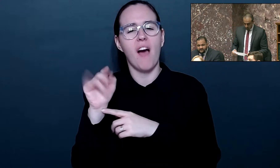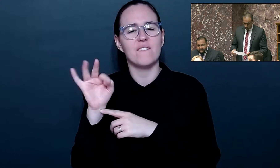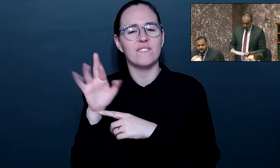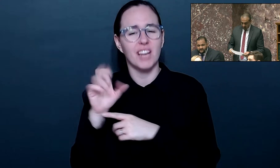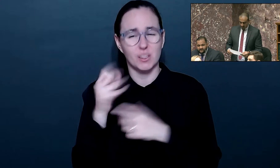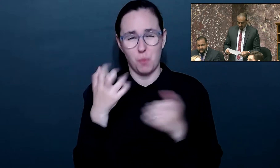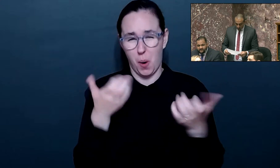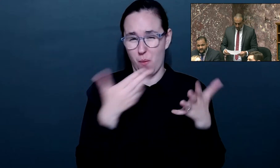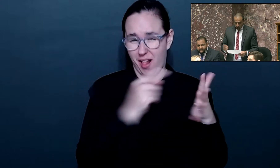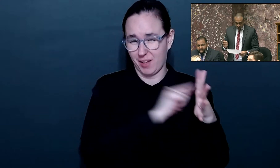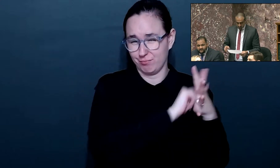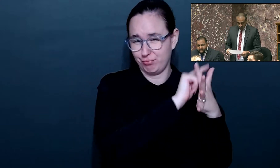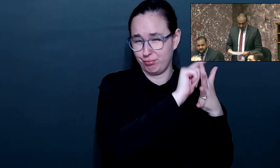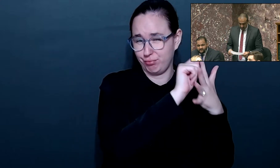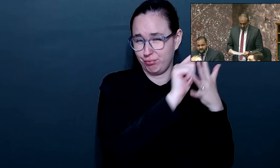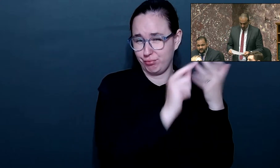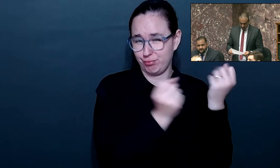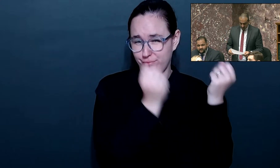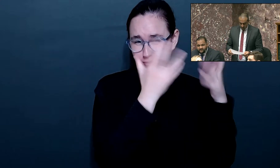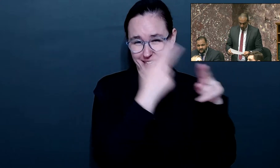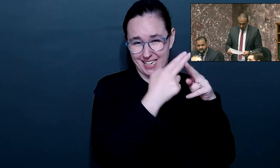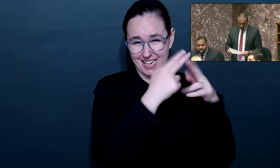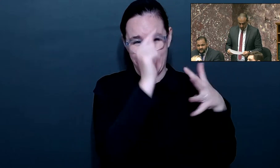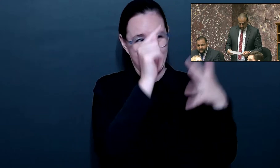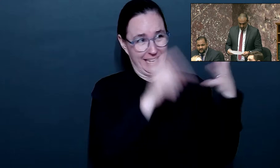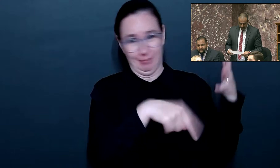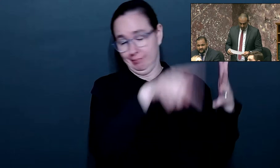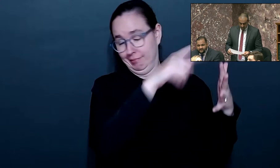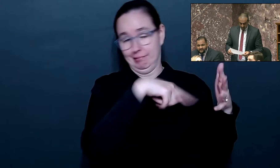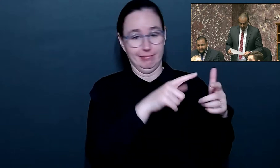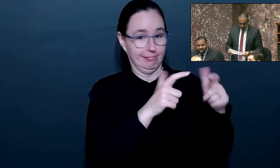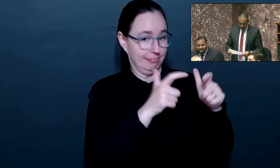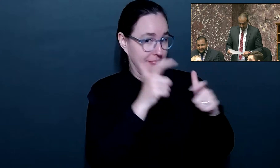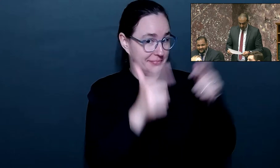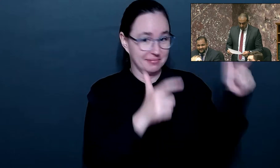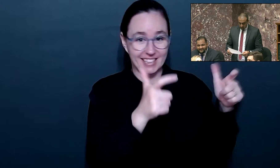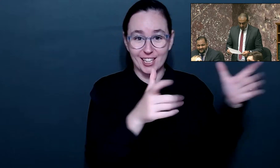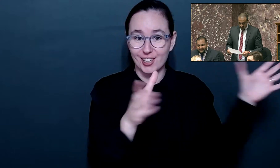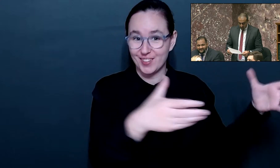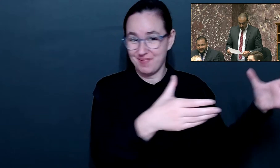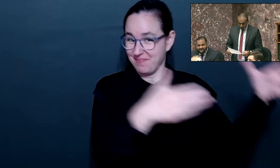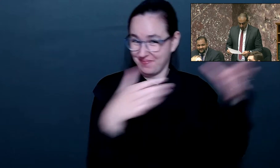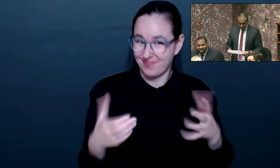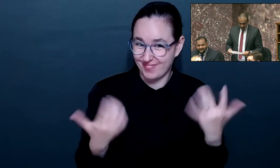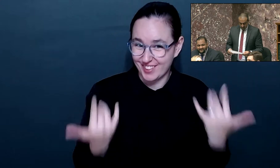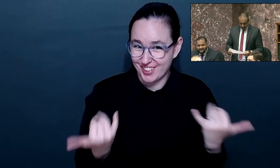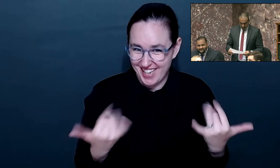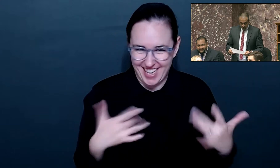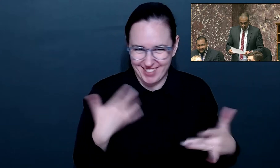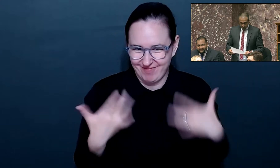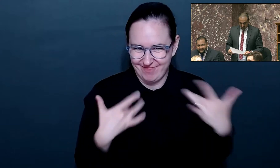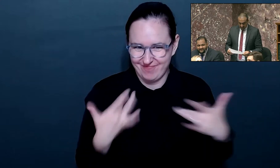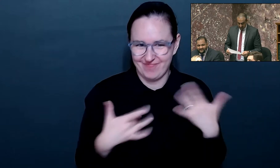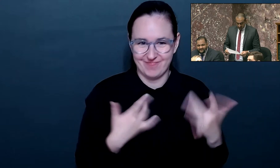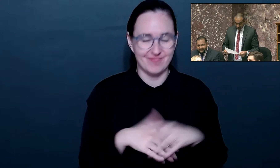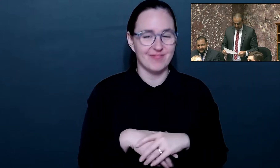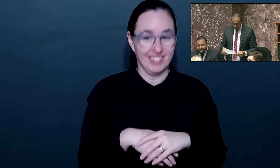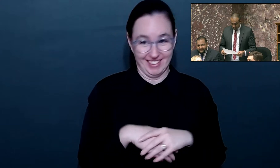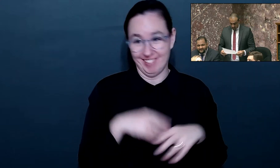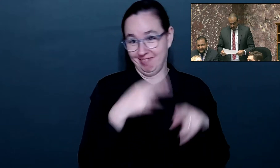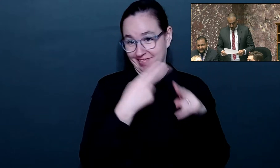Shannon Oberholster, Carolyn Wilcher, Benjamin Gregory, Julianne Coe, Jake